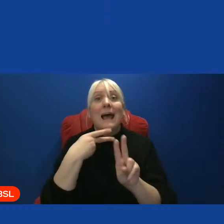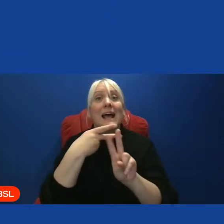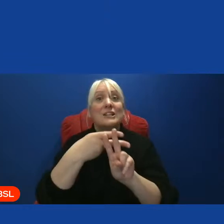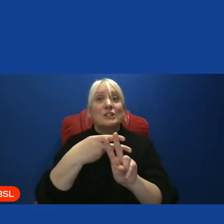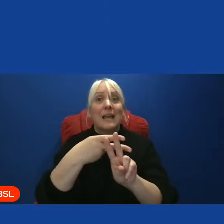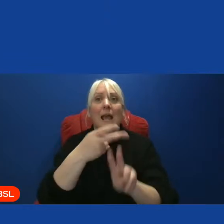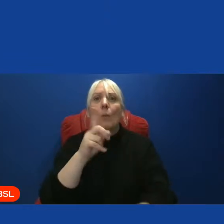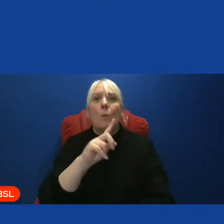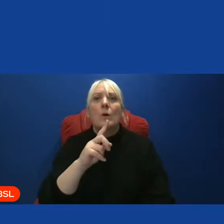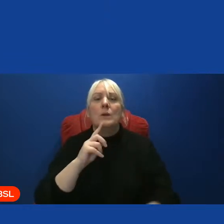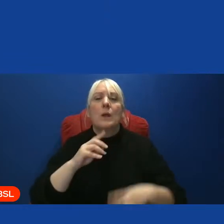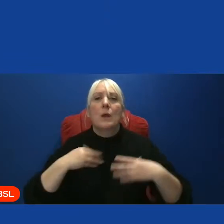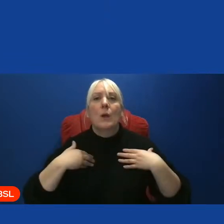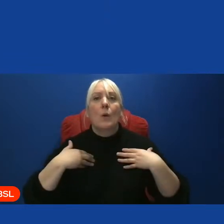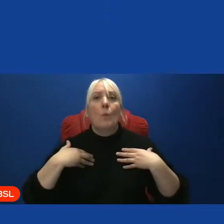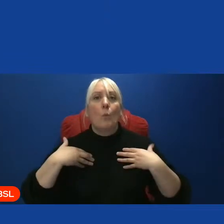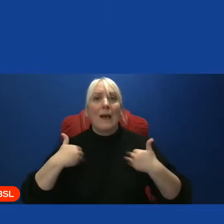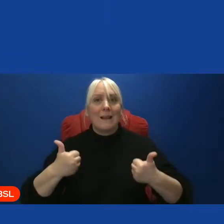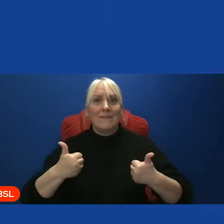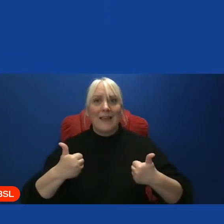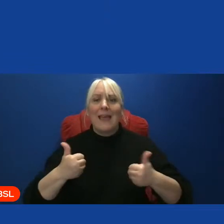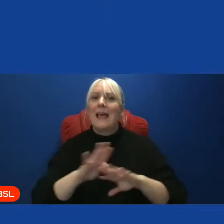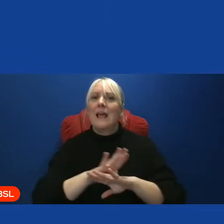welfare, not warfare.